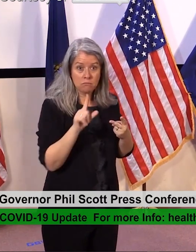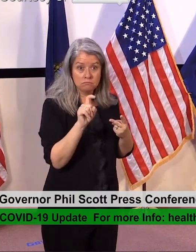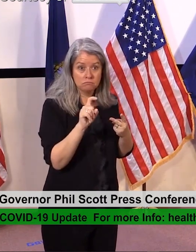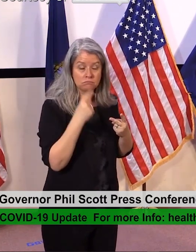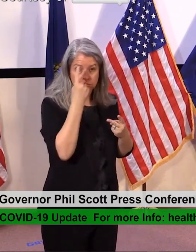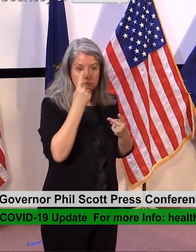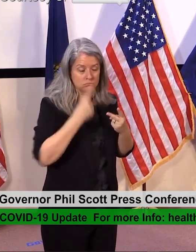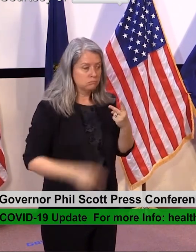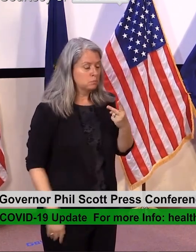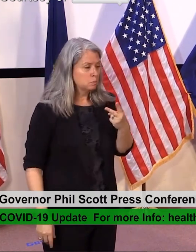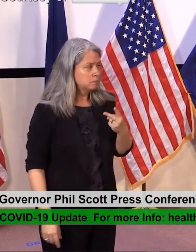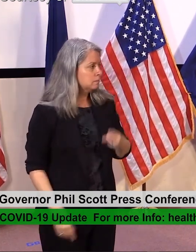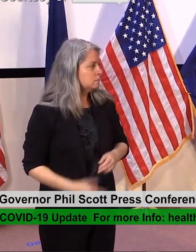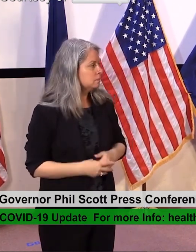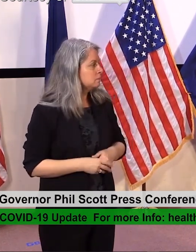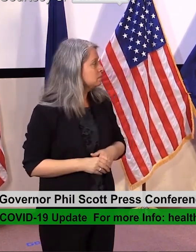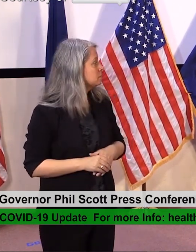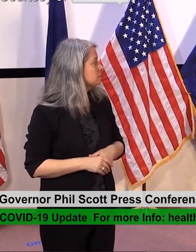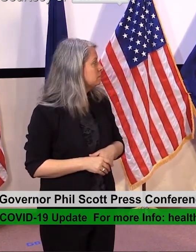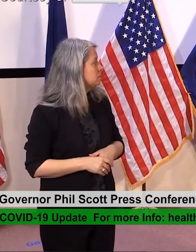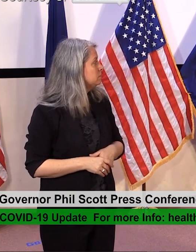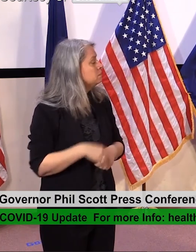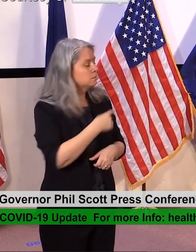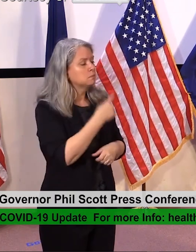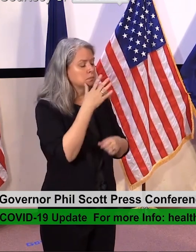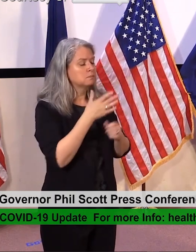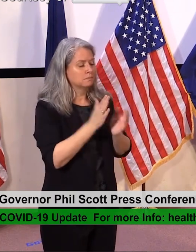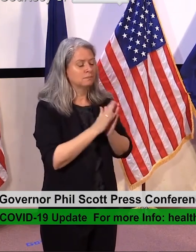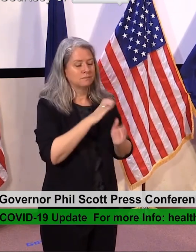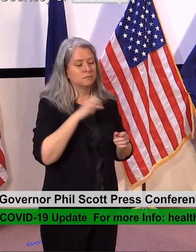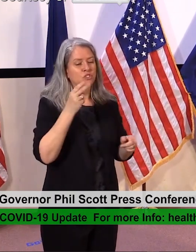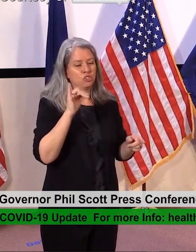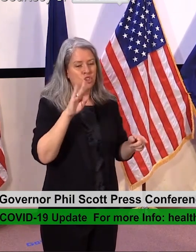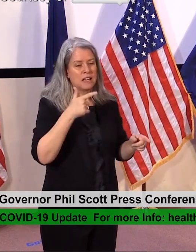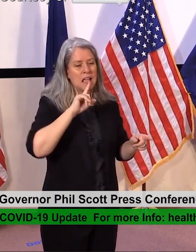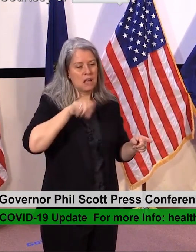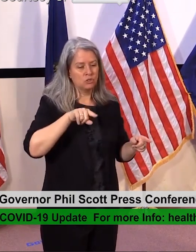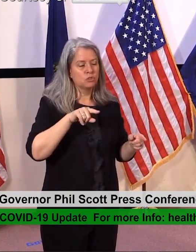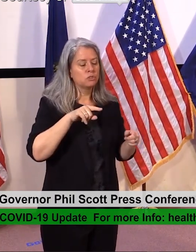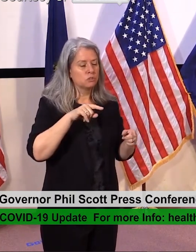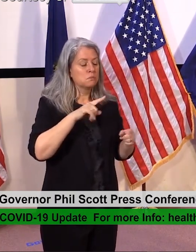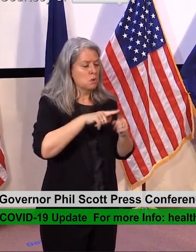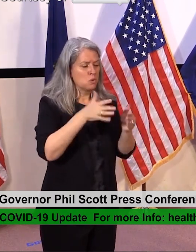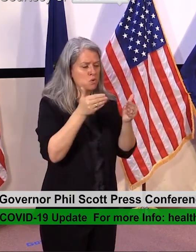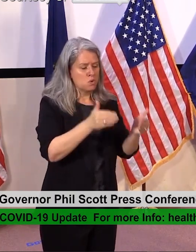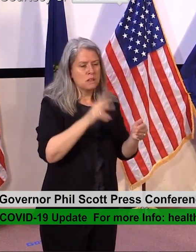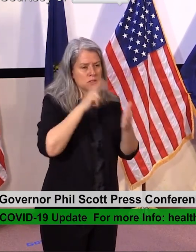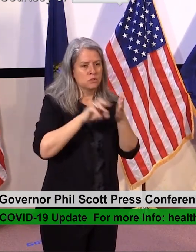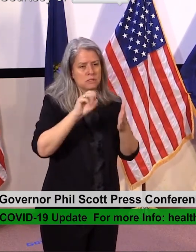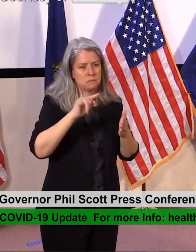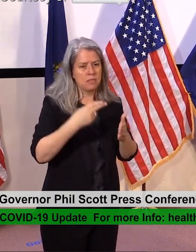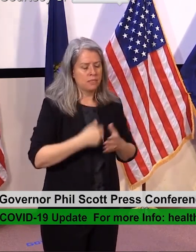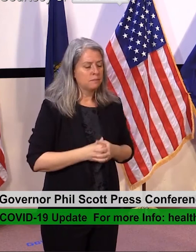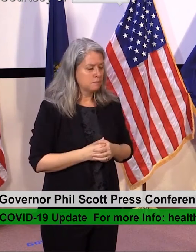the St. J. facility? I'm going to ask Commissioner Shirley to answer part of that, but go ahead, Secretary